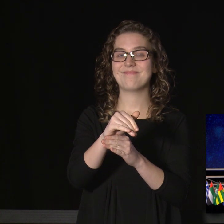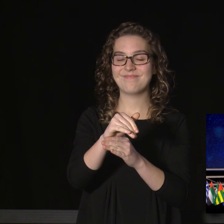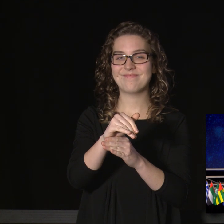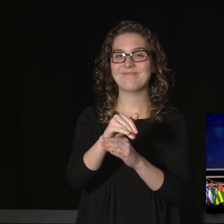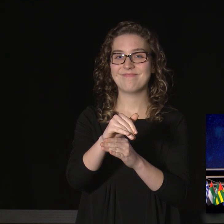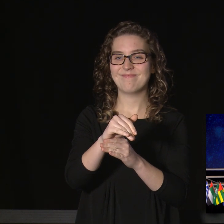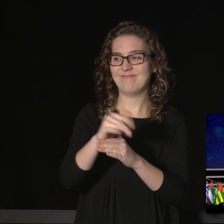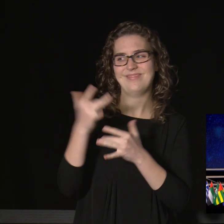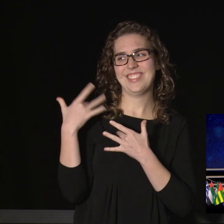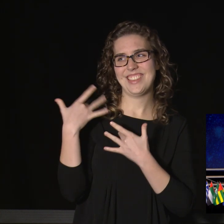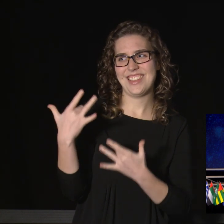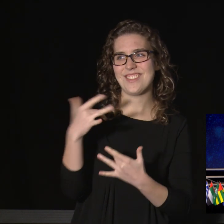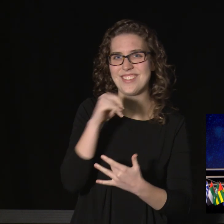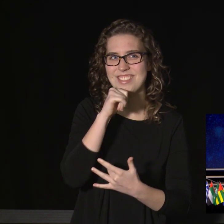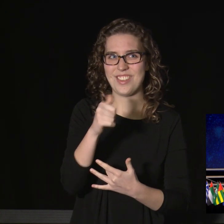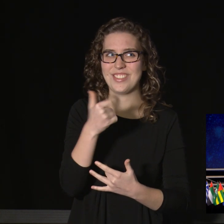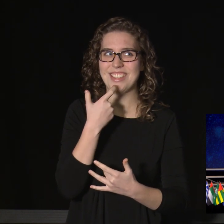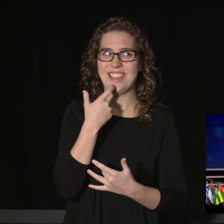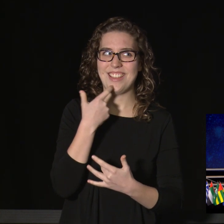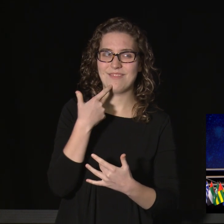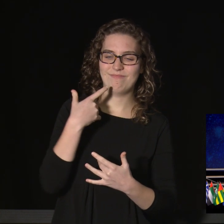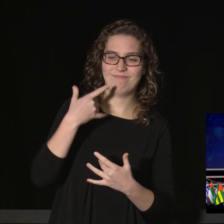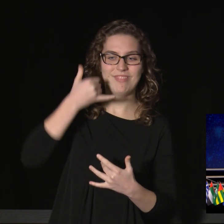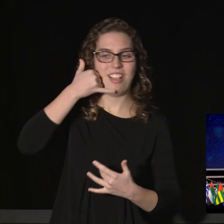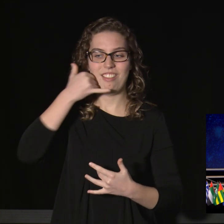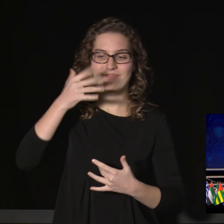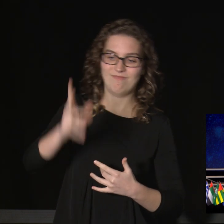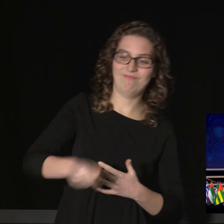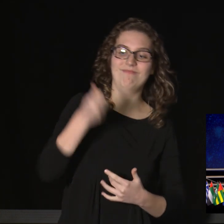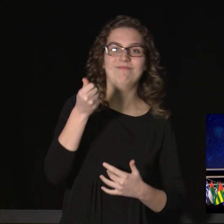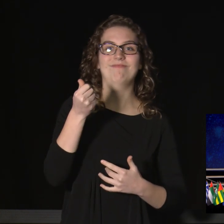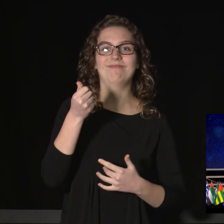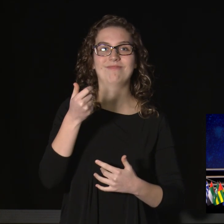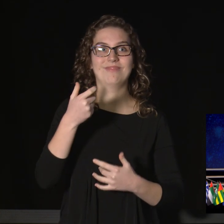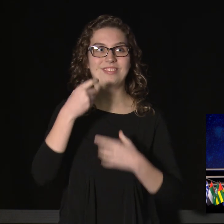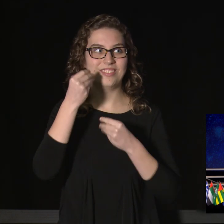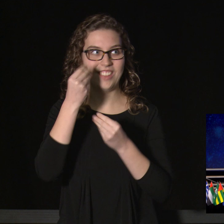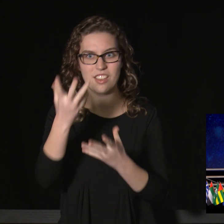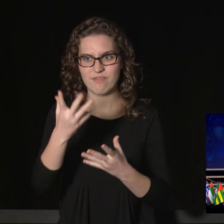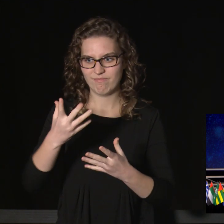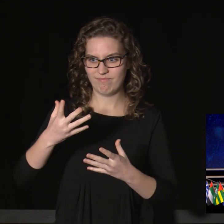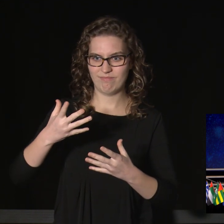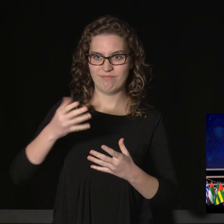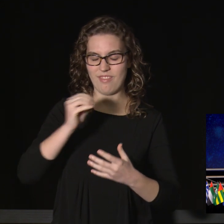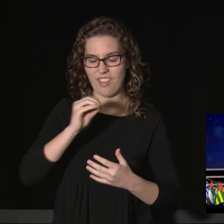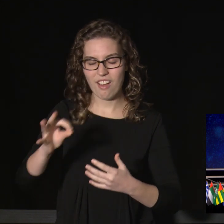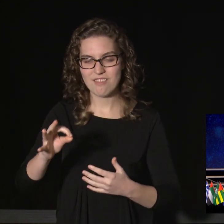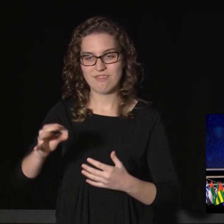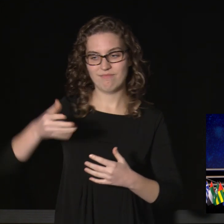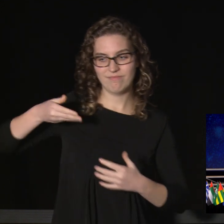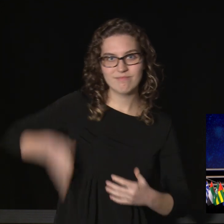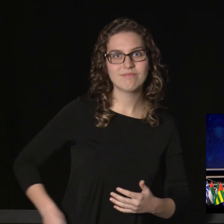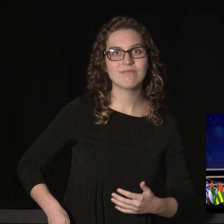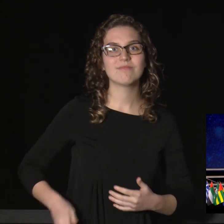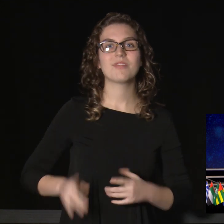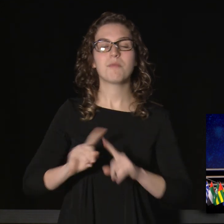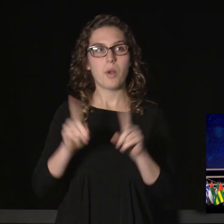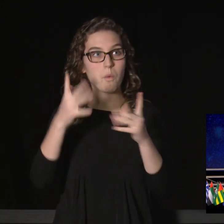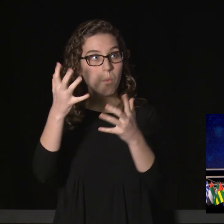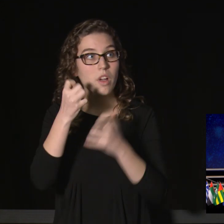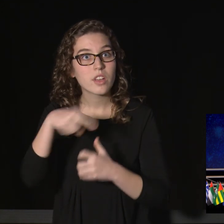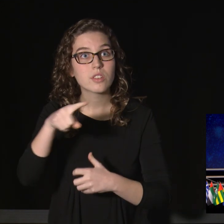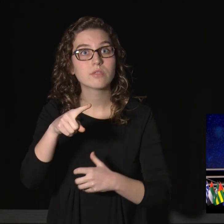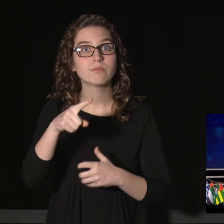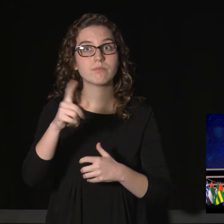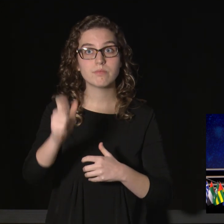we normally don't say pull out your cell phones. We tell you turn them off and put them away. But what we want you to do, because we want to